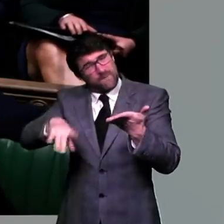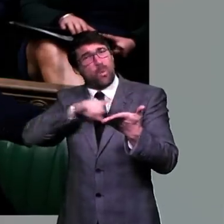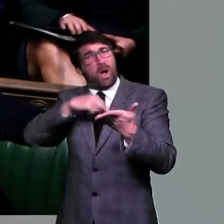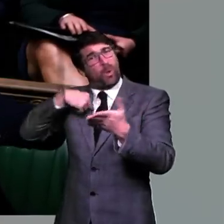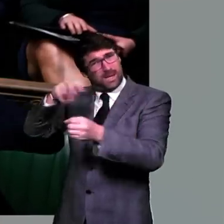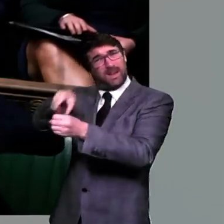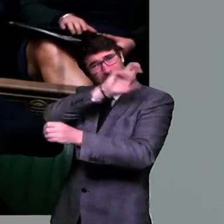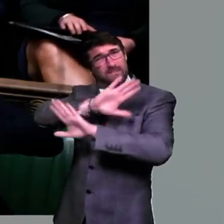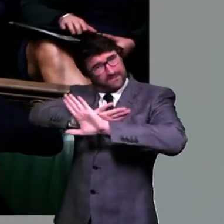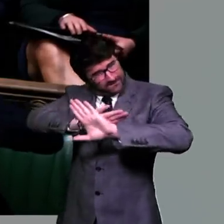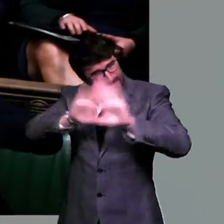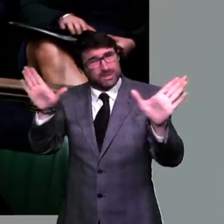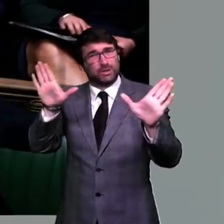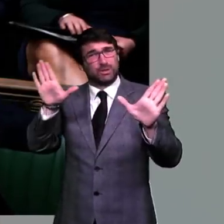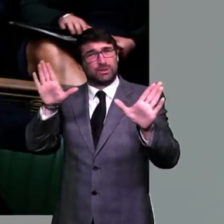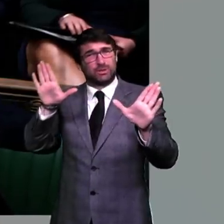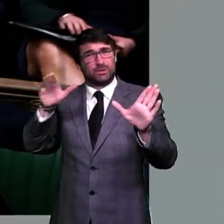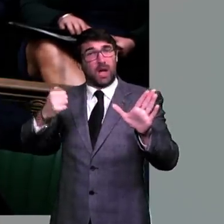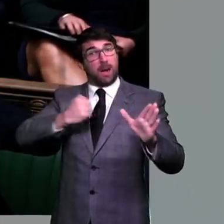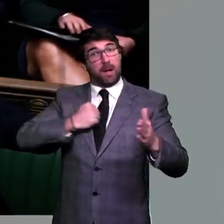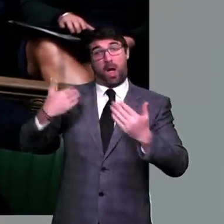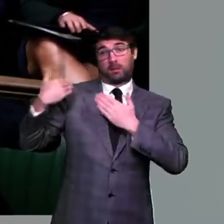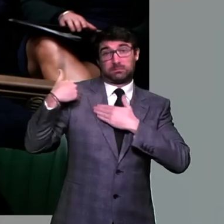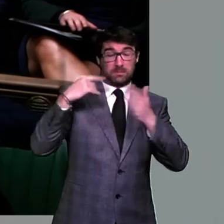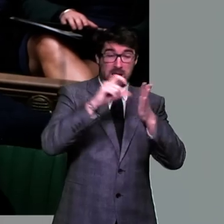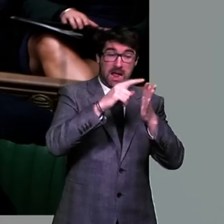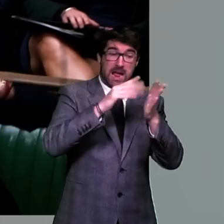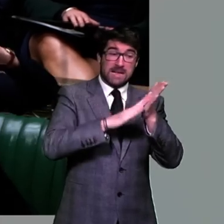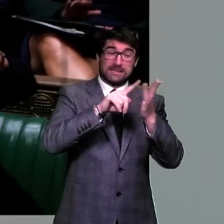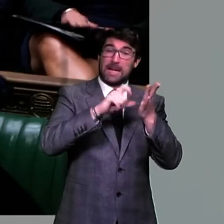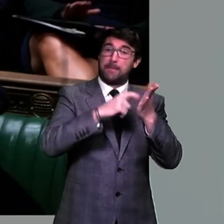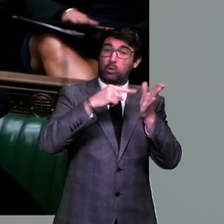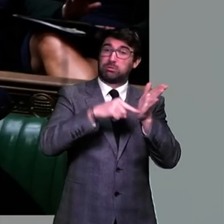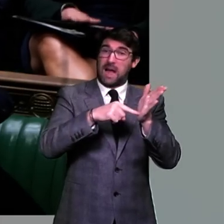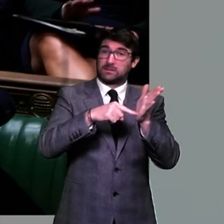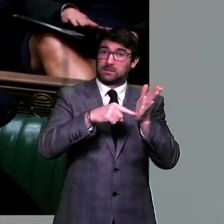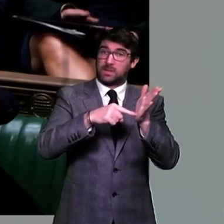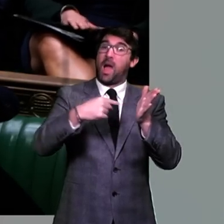books. Now, I'm a Democrat. I respect what British people voted for.